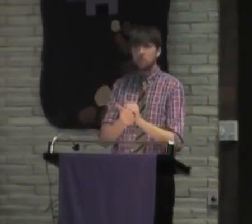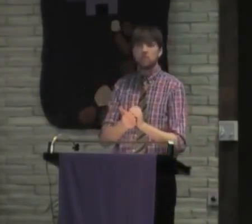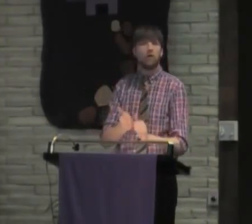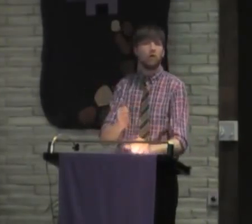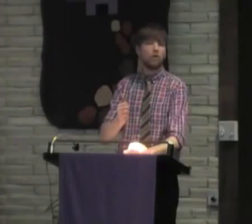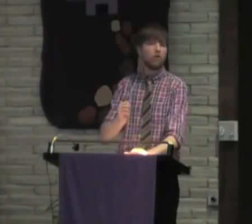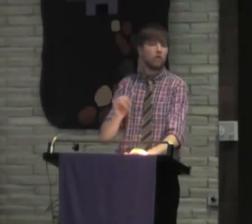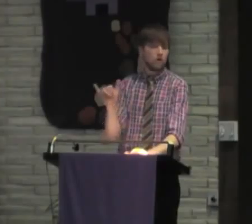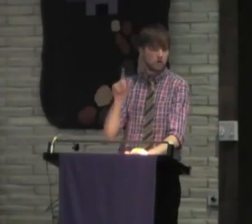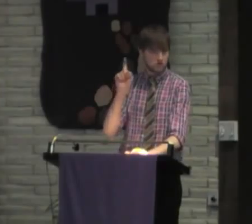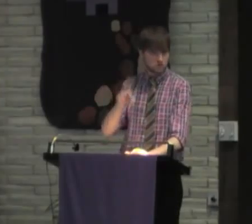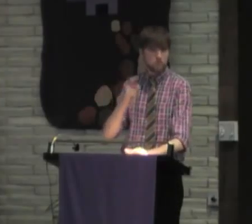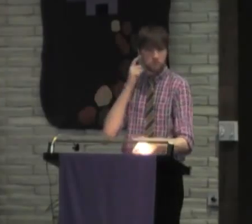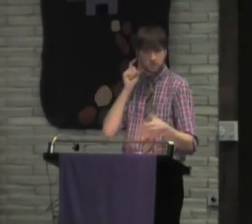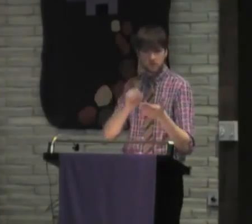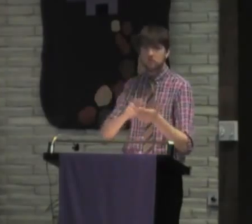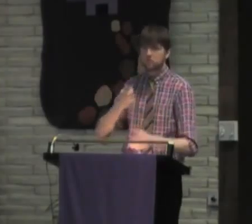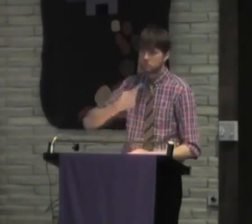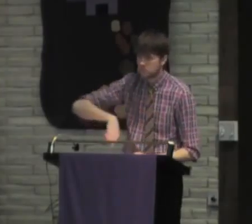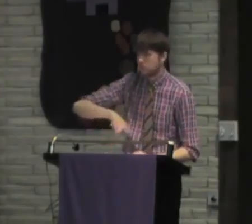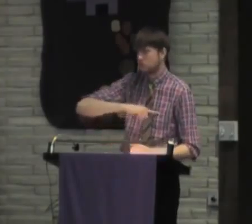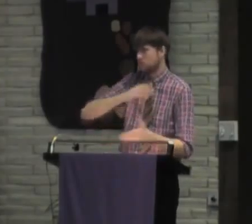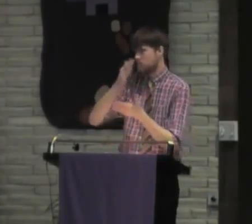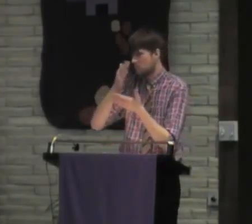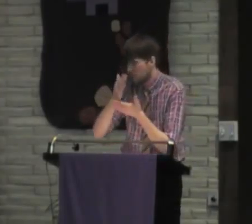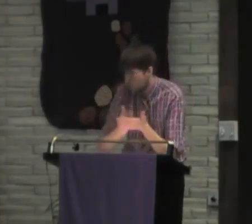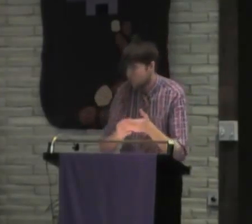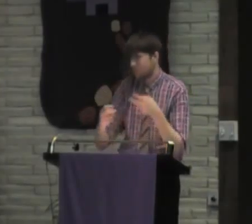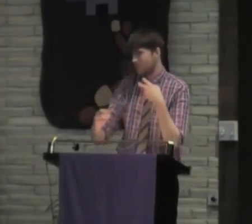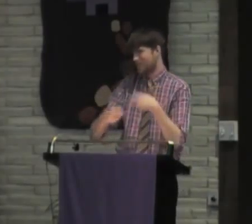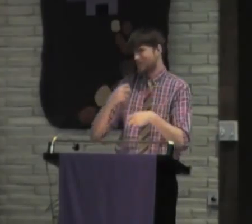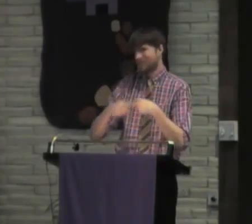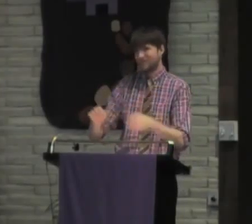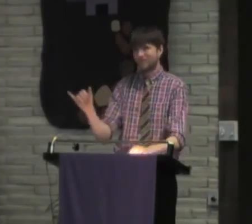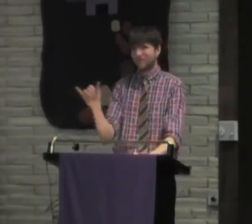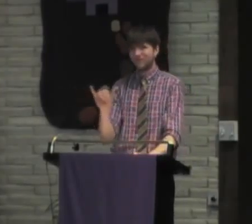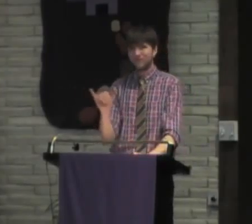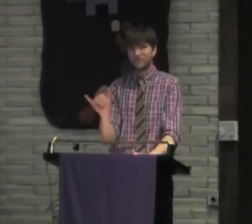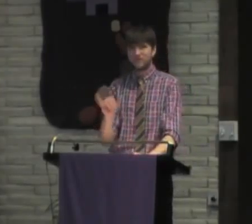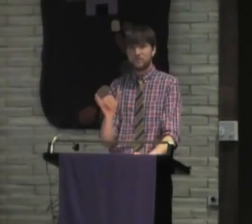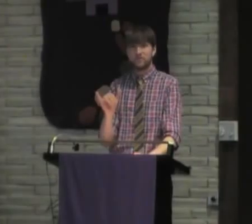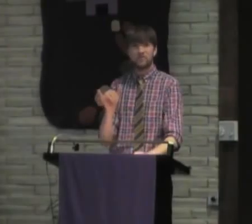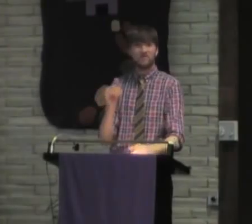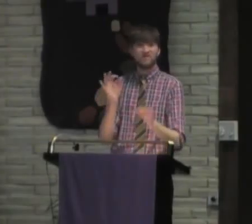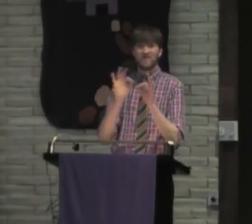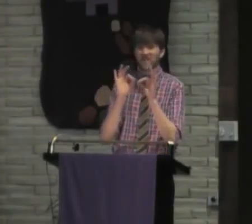Any problem that we see that we want to change, we need to recognize that we are part of the problem also.